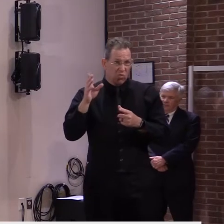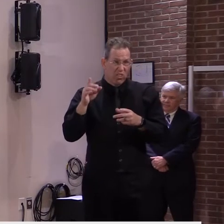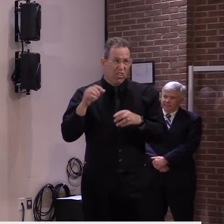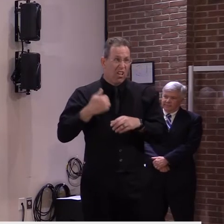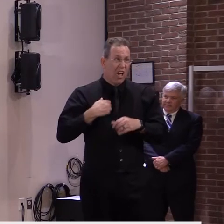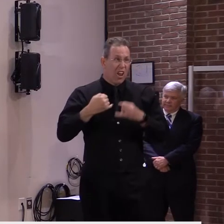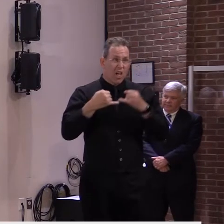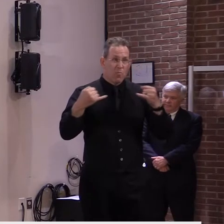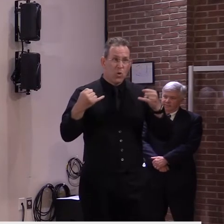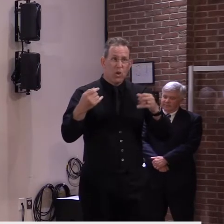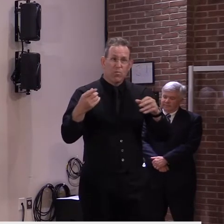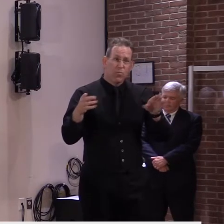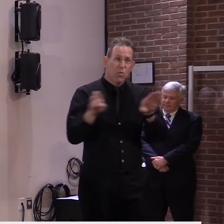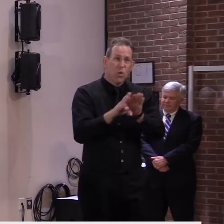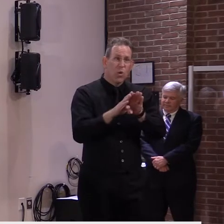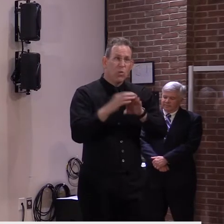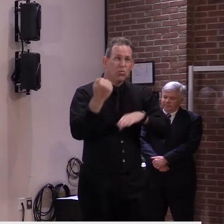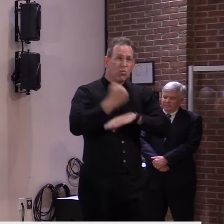as you know. And